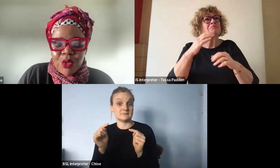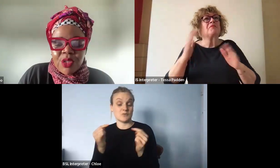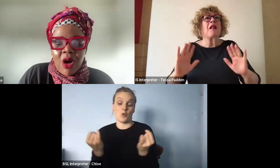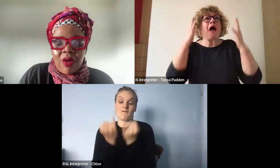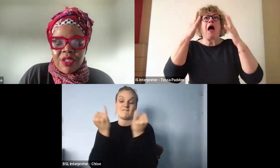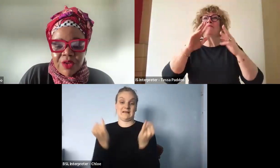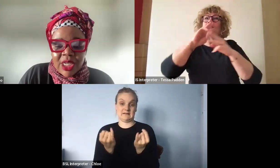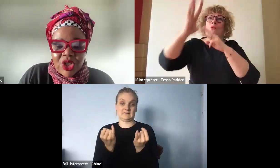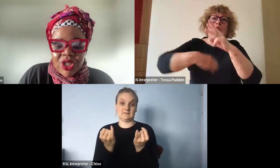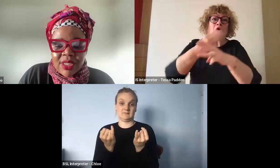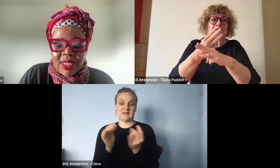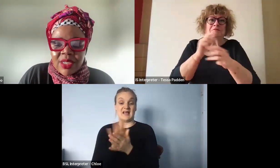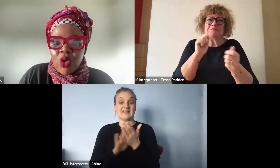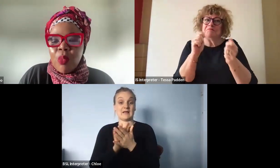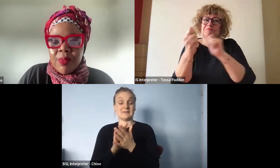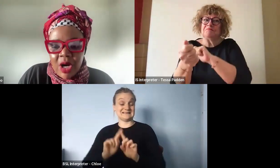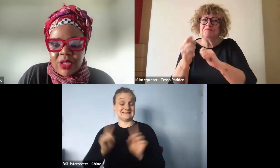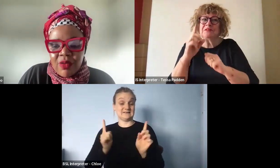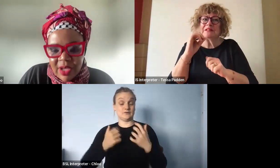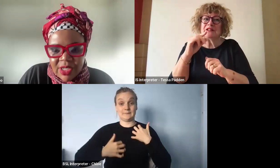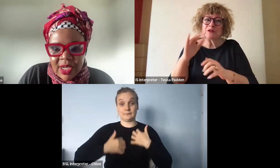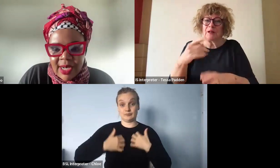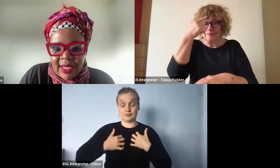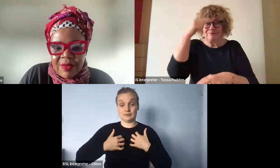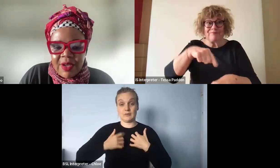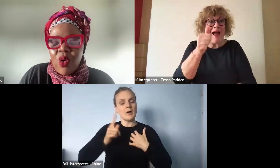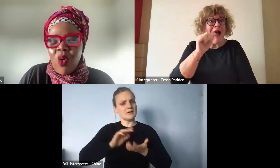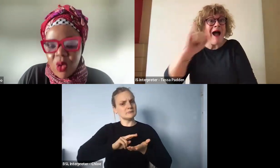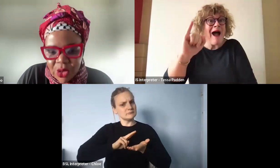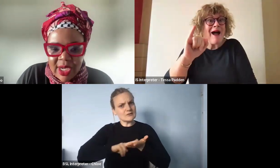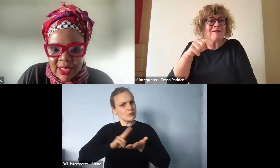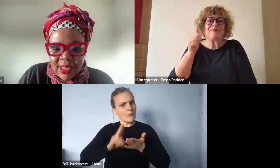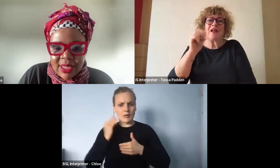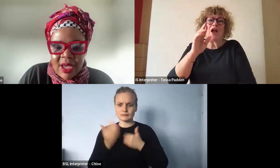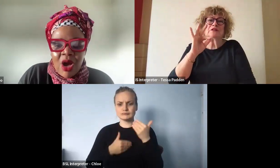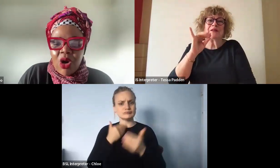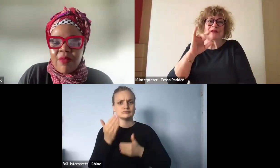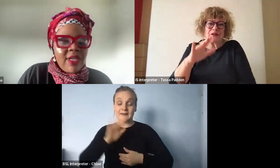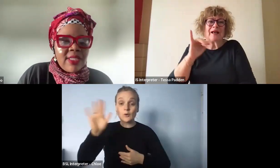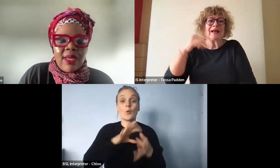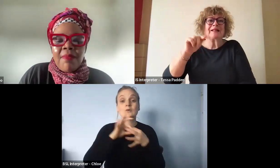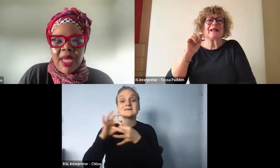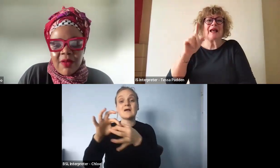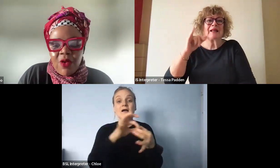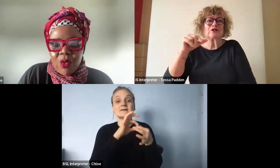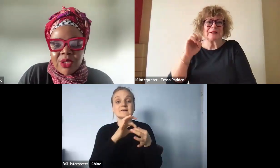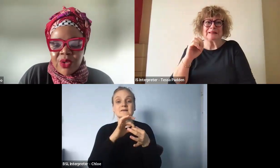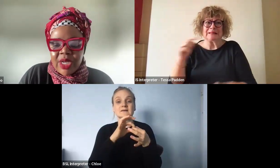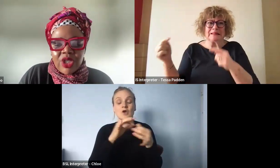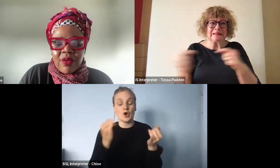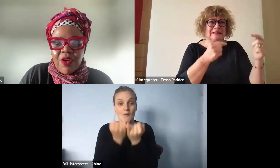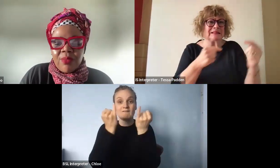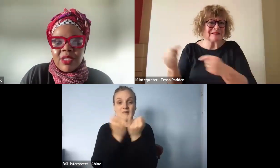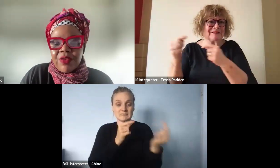active pursuit of different interests, is a normal part of everyday life in all societies. Conflicts take many